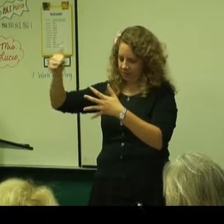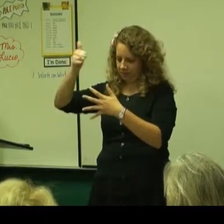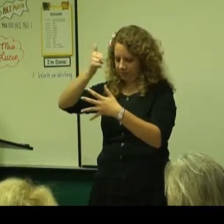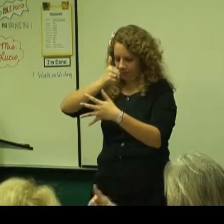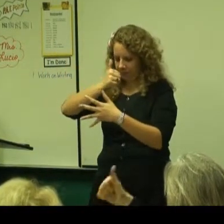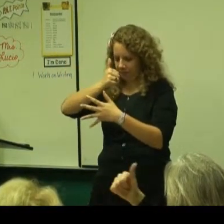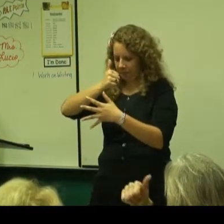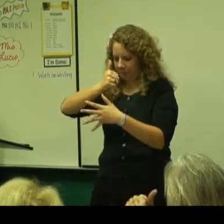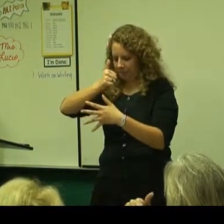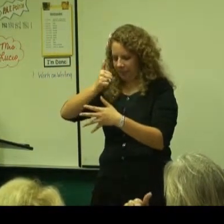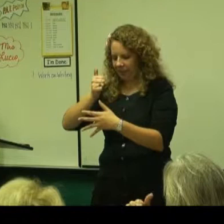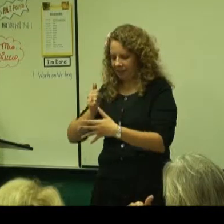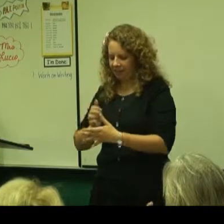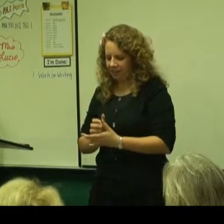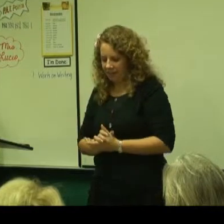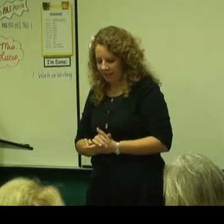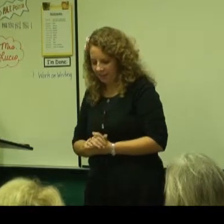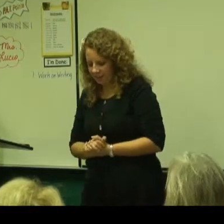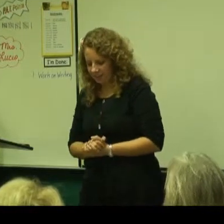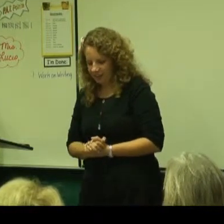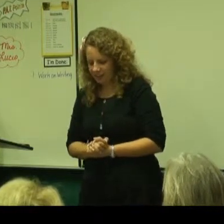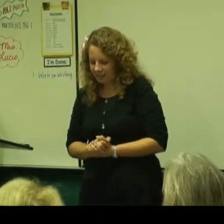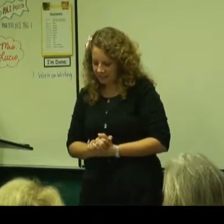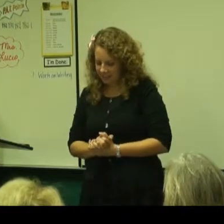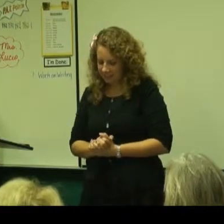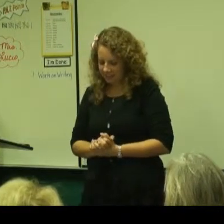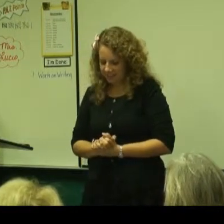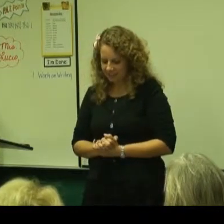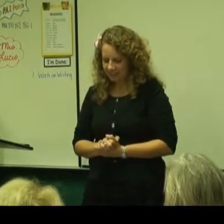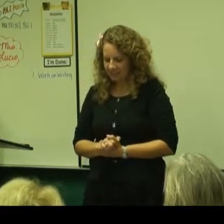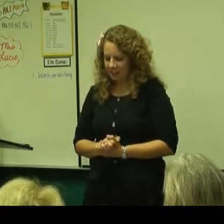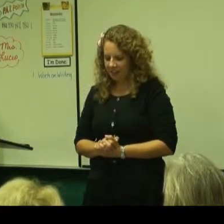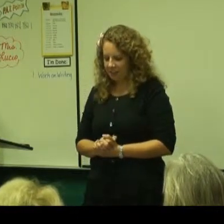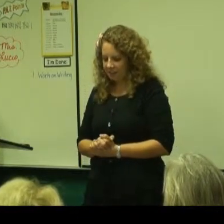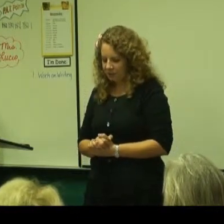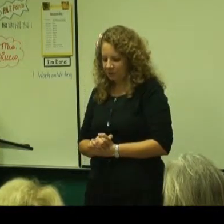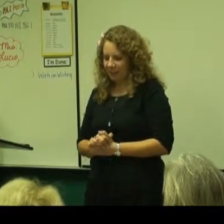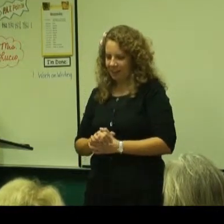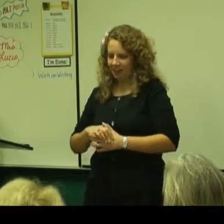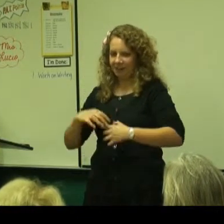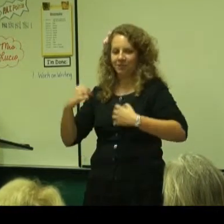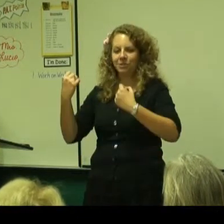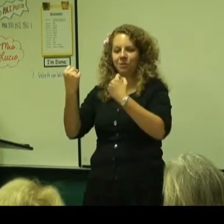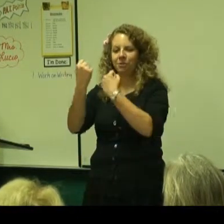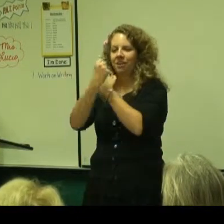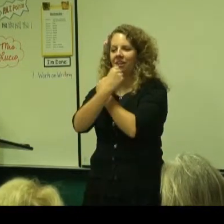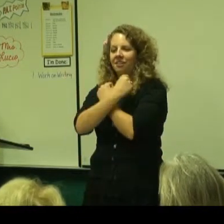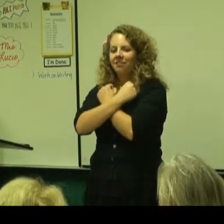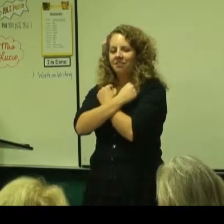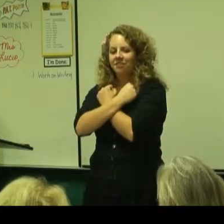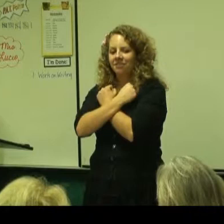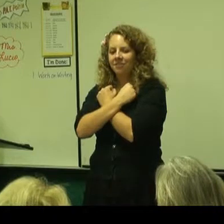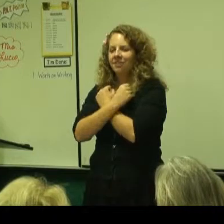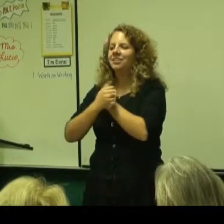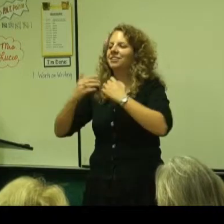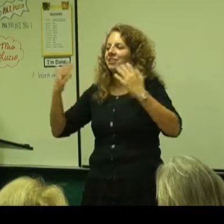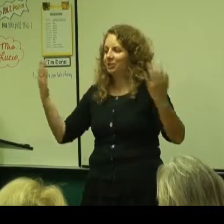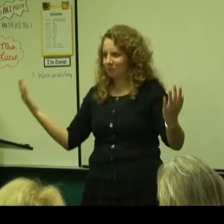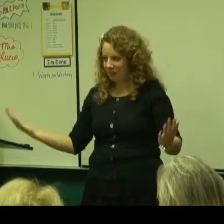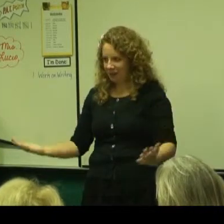Greater than this. Okay. And then the end of it says love is right here. So love is right